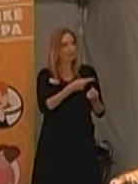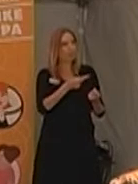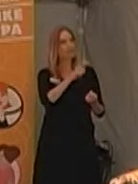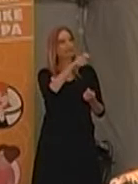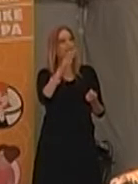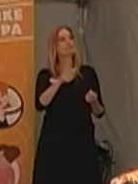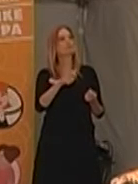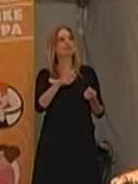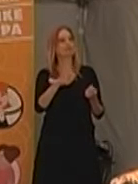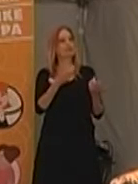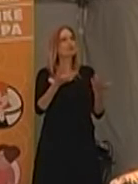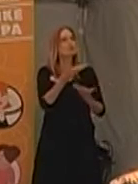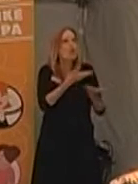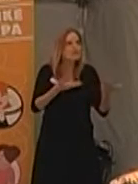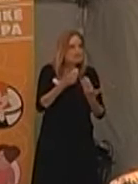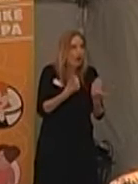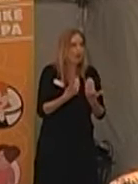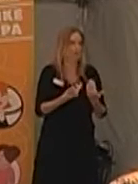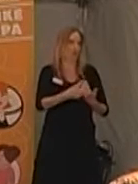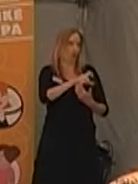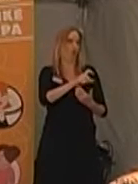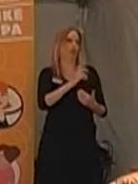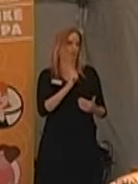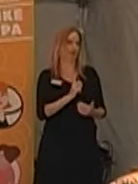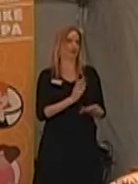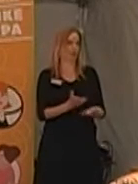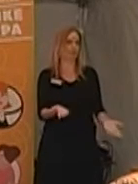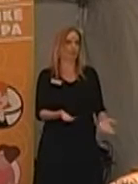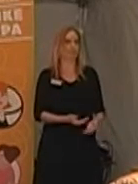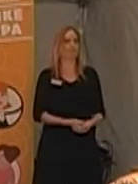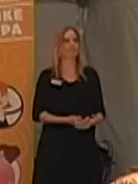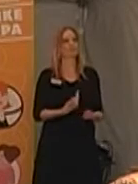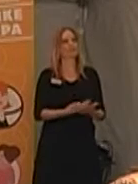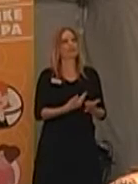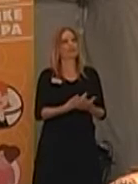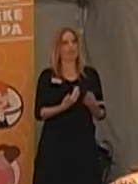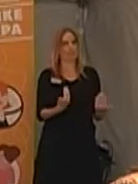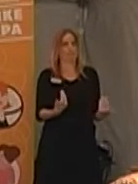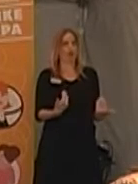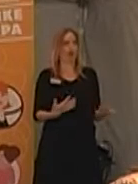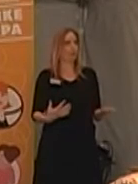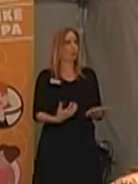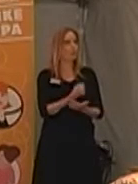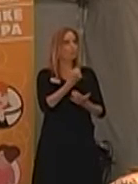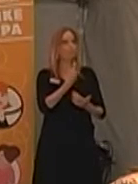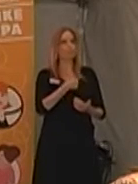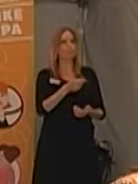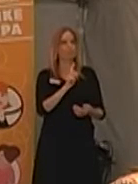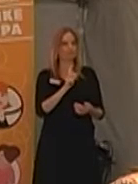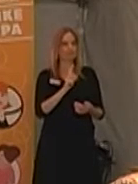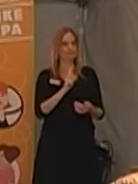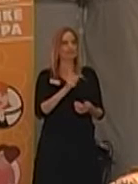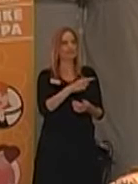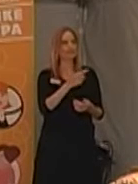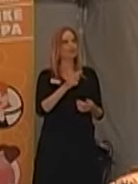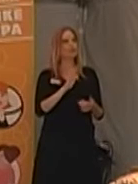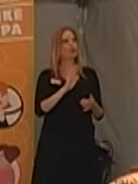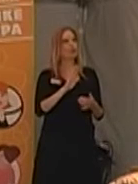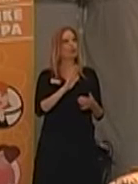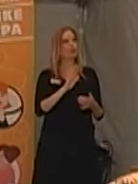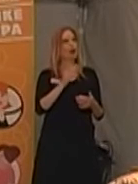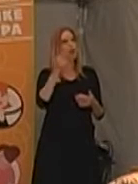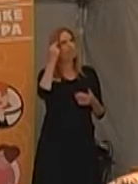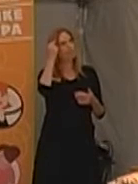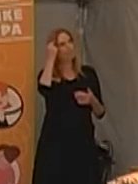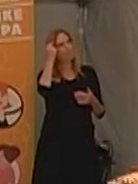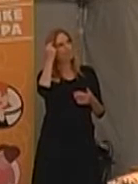used to think a few years ago. For example, they have now discovered that the default mode of thinking, what you